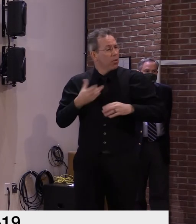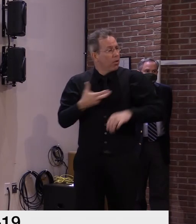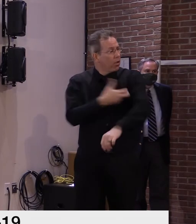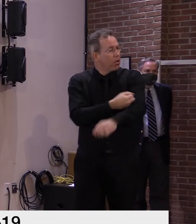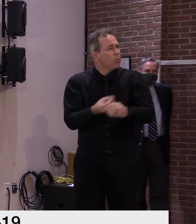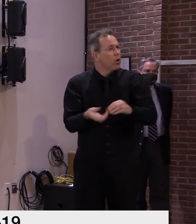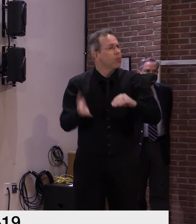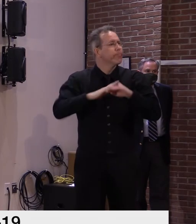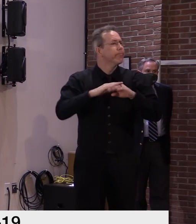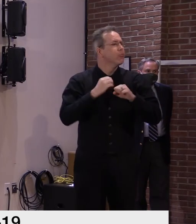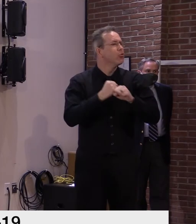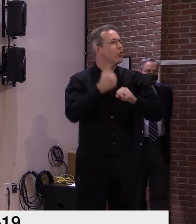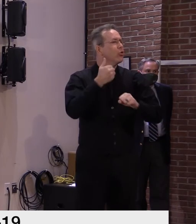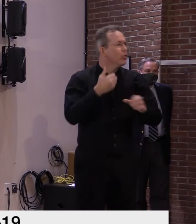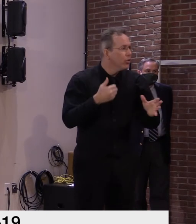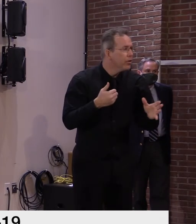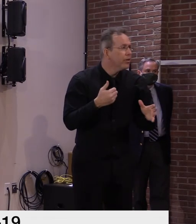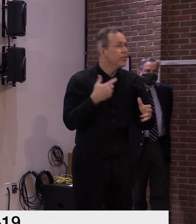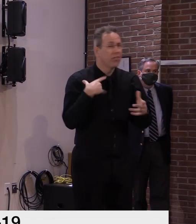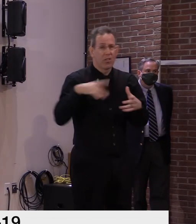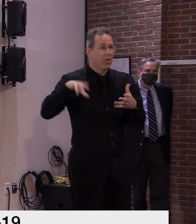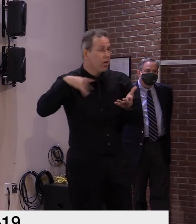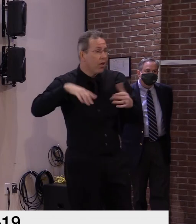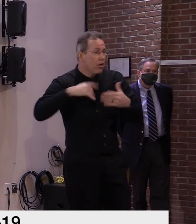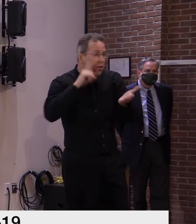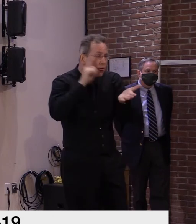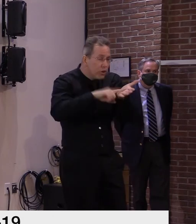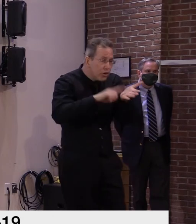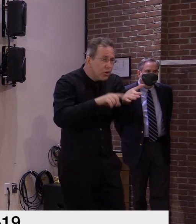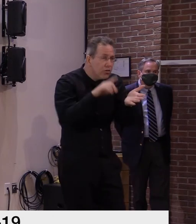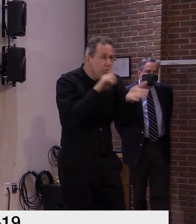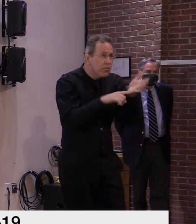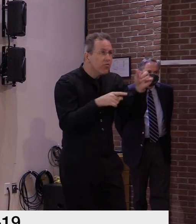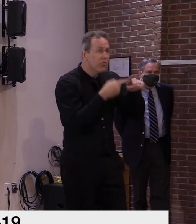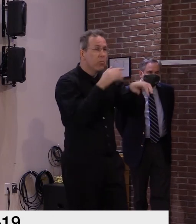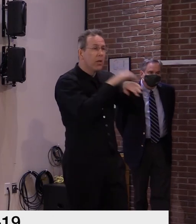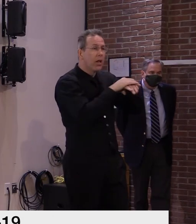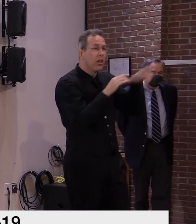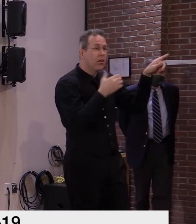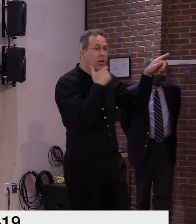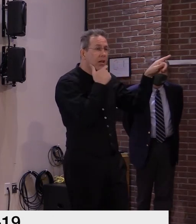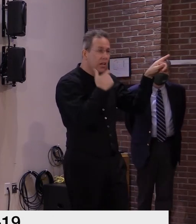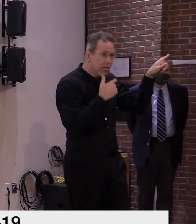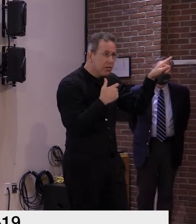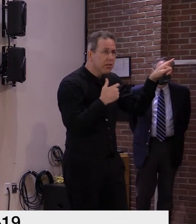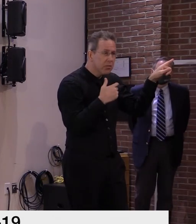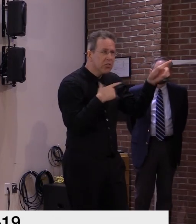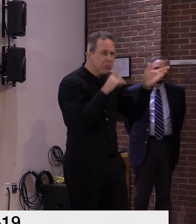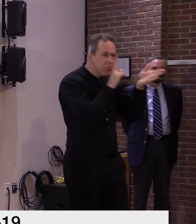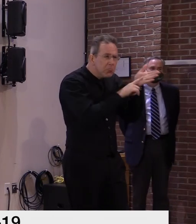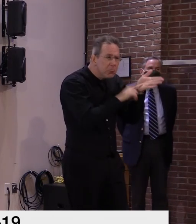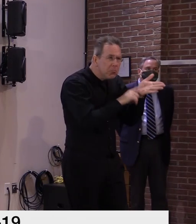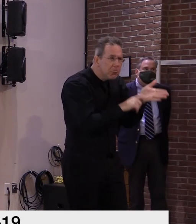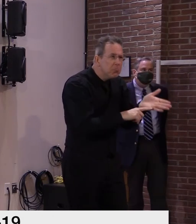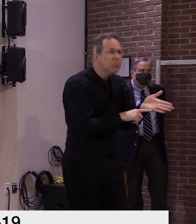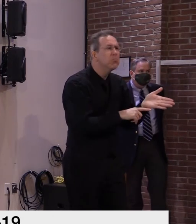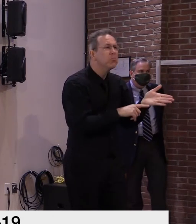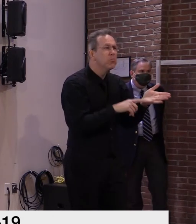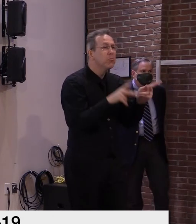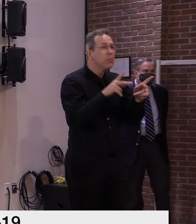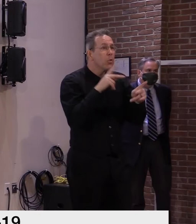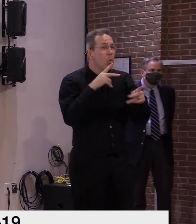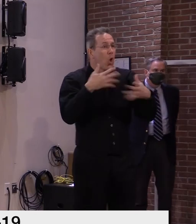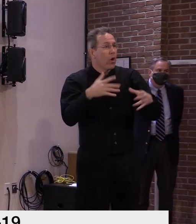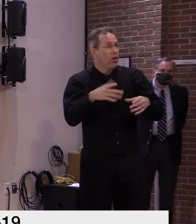UK that shows that with the Pfizer vaccine, in people who've had prior